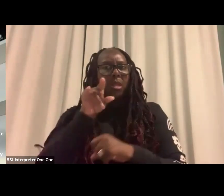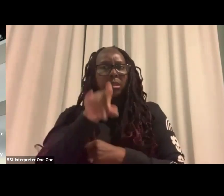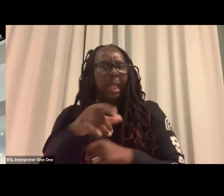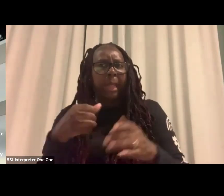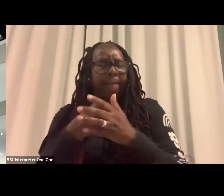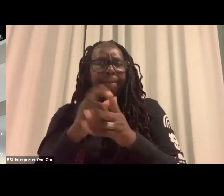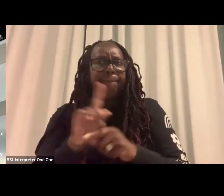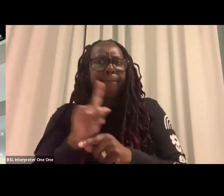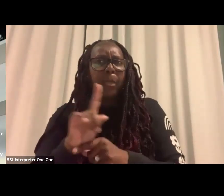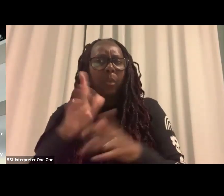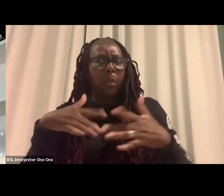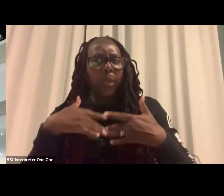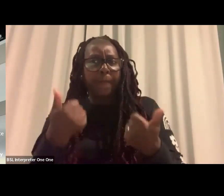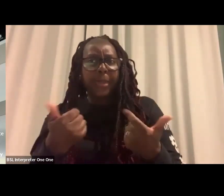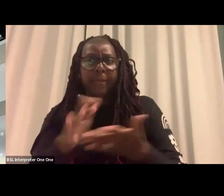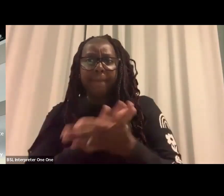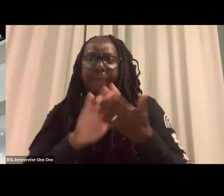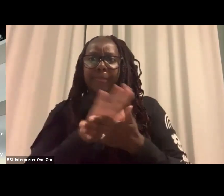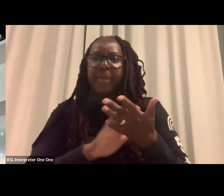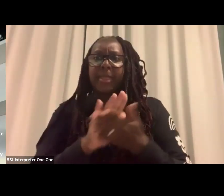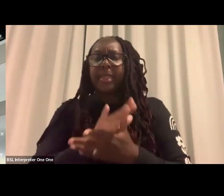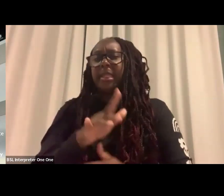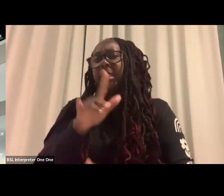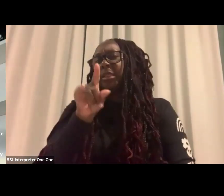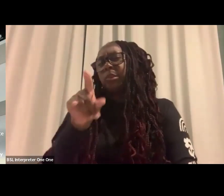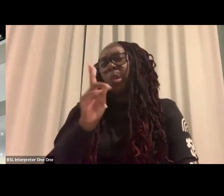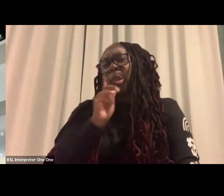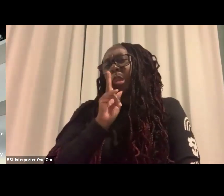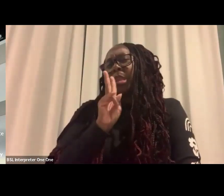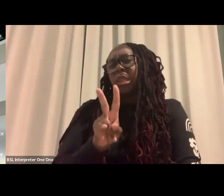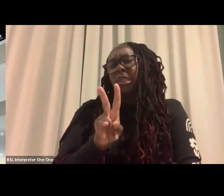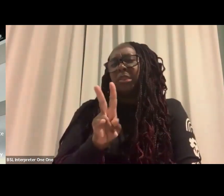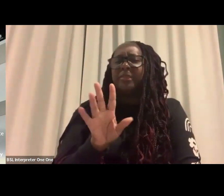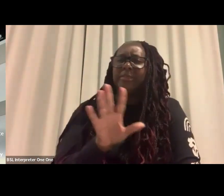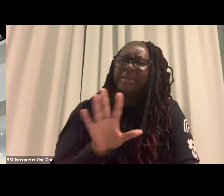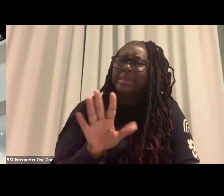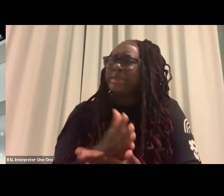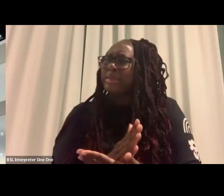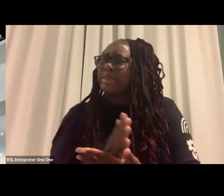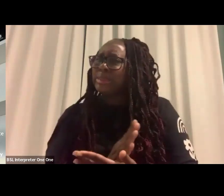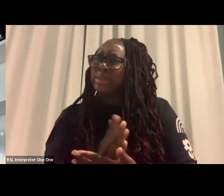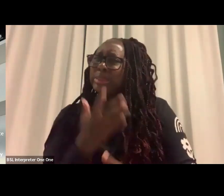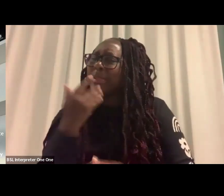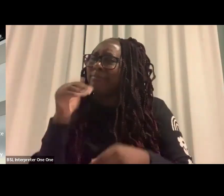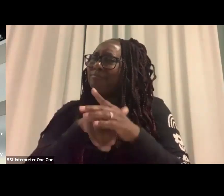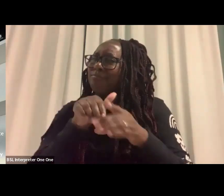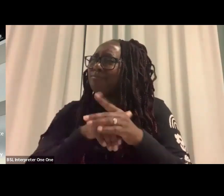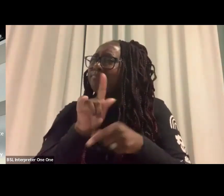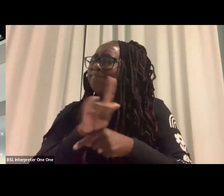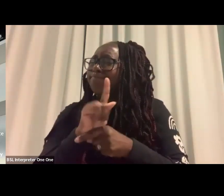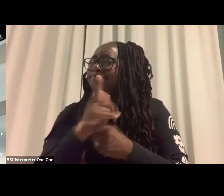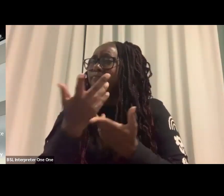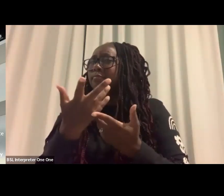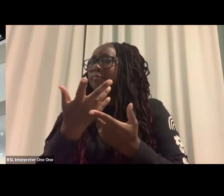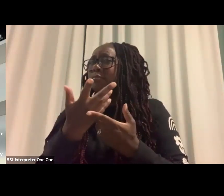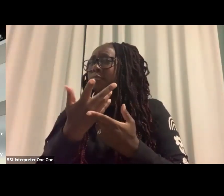elsewhere. And I think that is also a lens that is not so systematically incorporated into policy assessments to date,